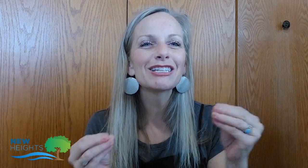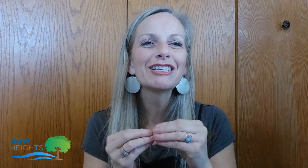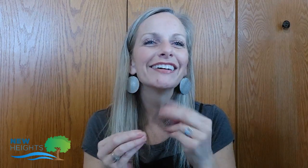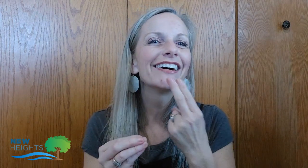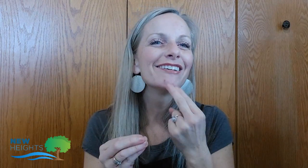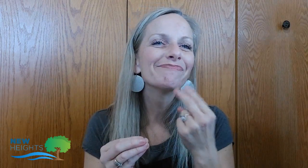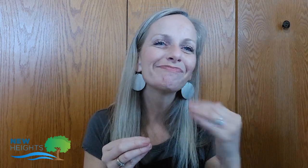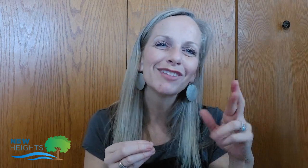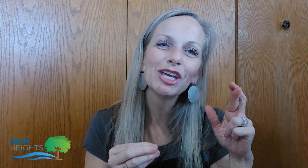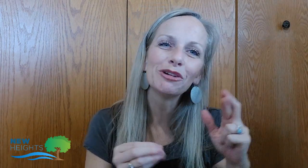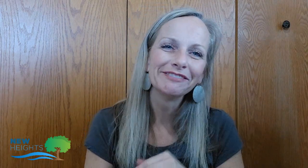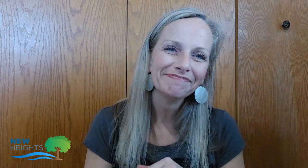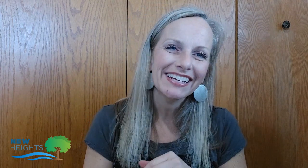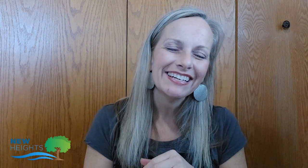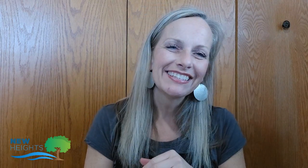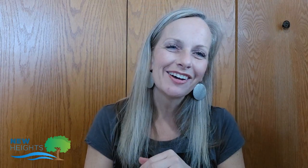much cuter.